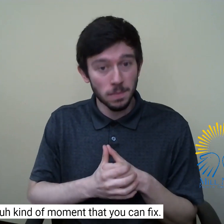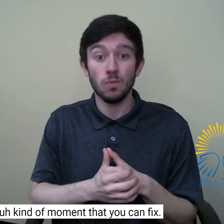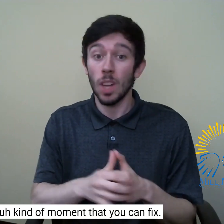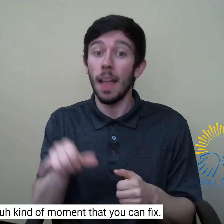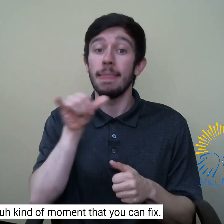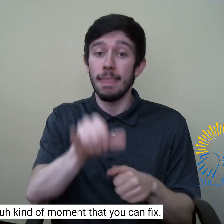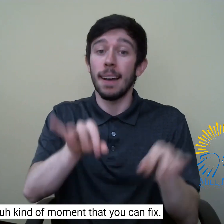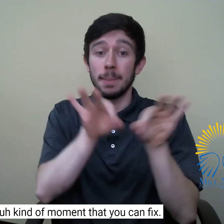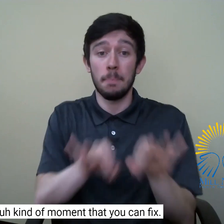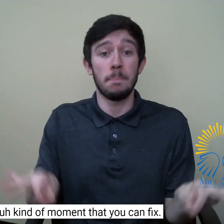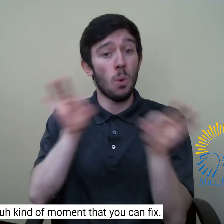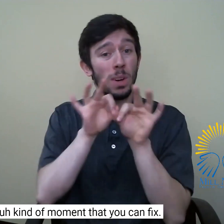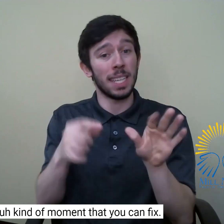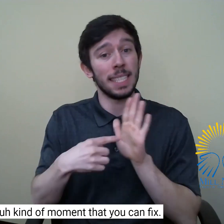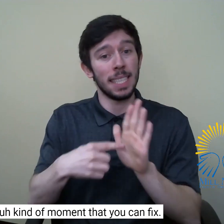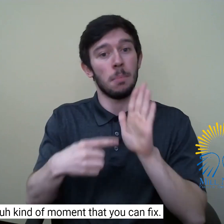kind of moment that you can fix.